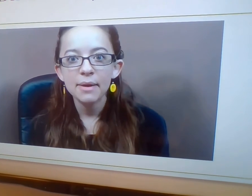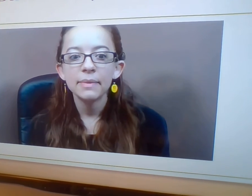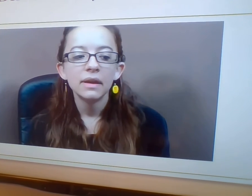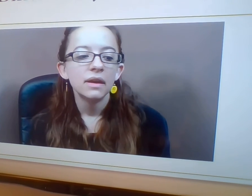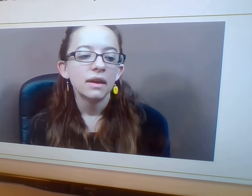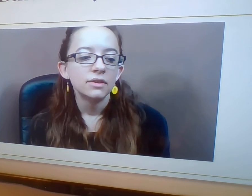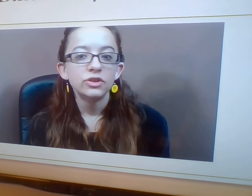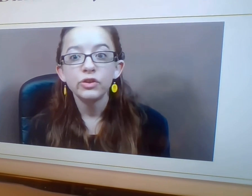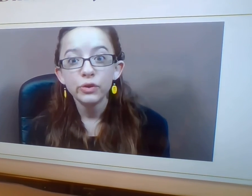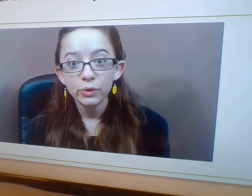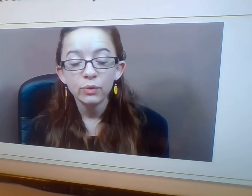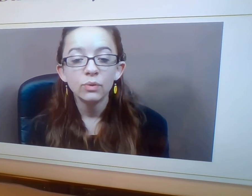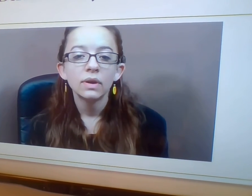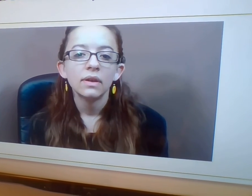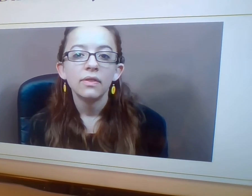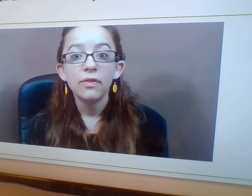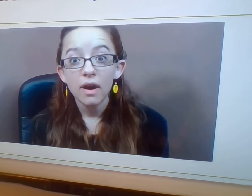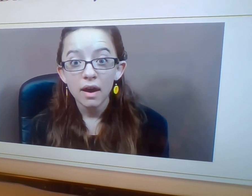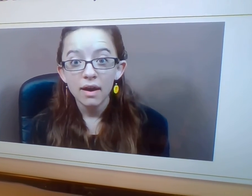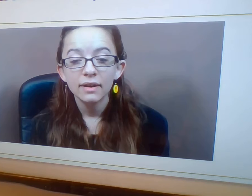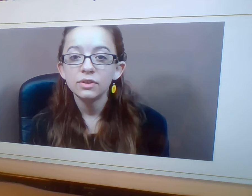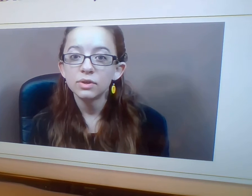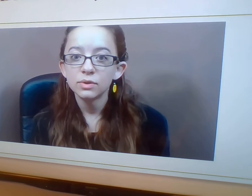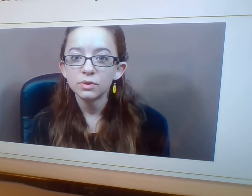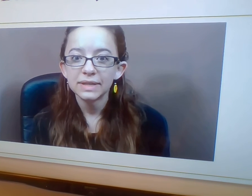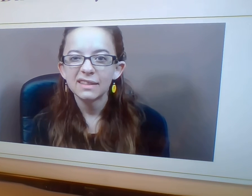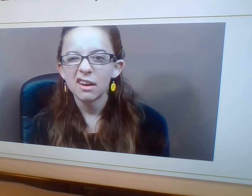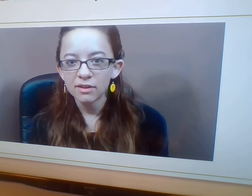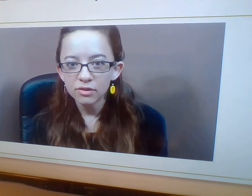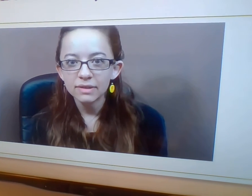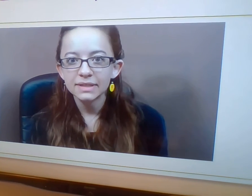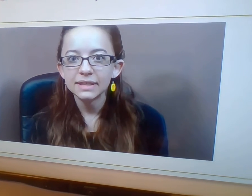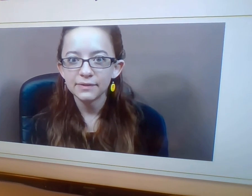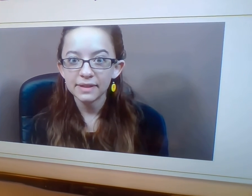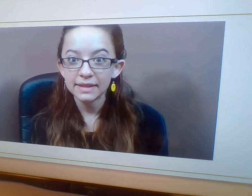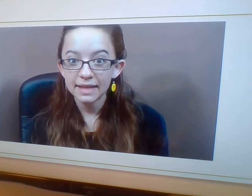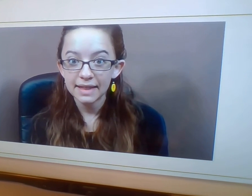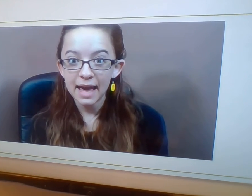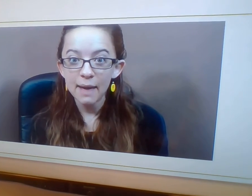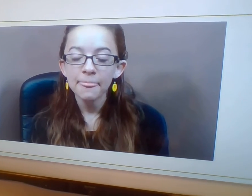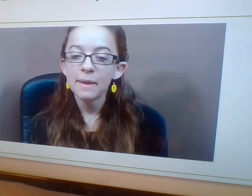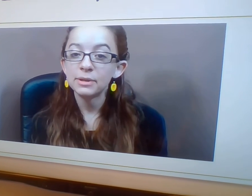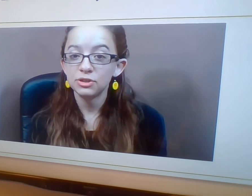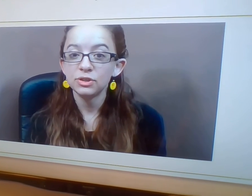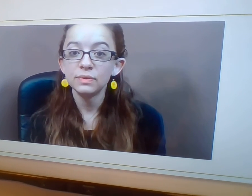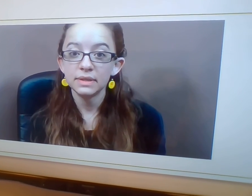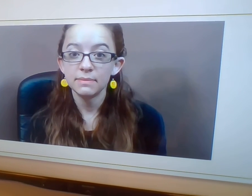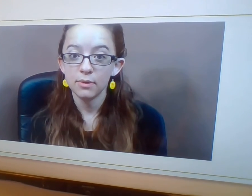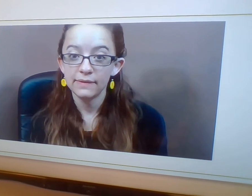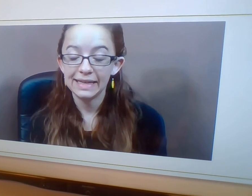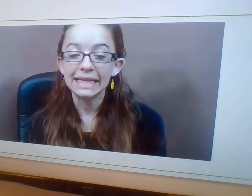am, to, the. You don't use like the articles and different things like that, but you're using more of an